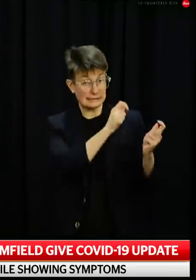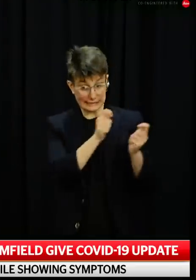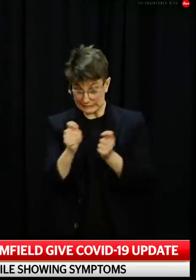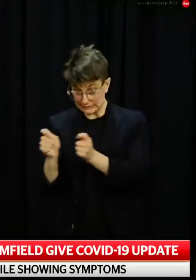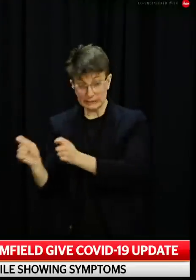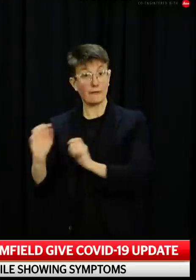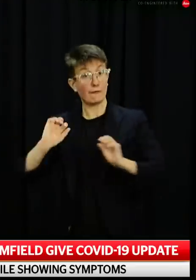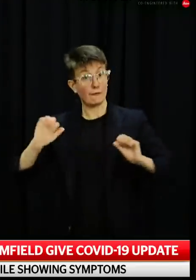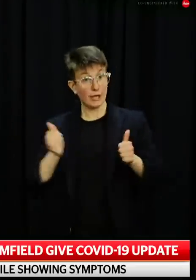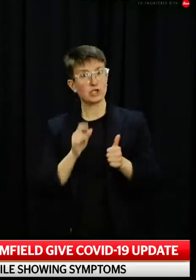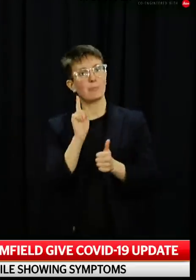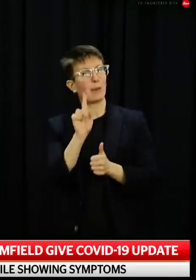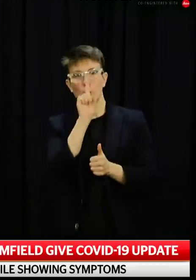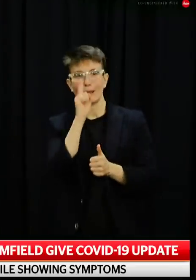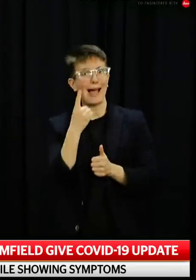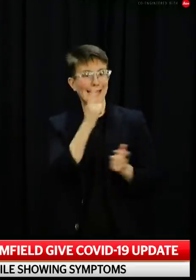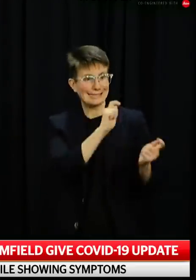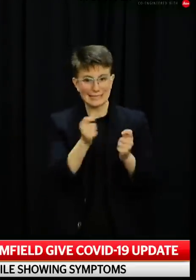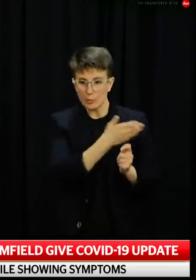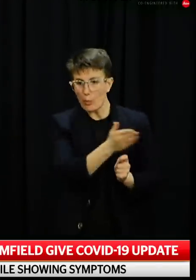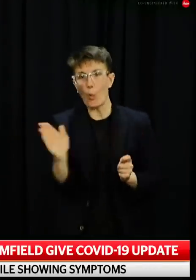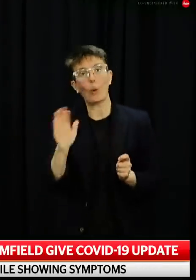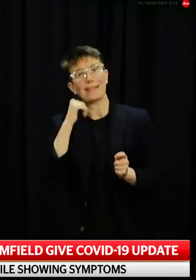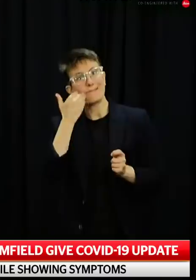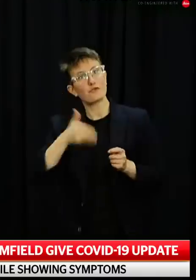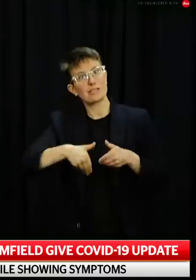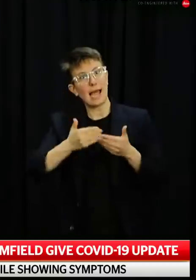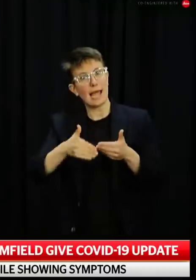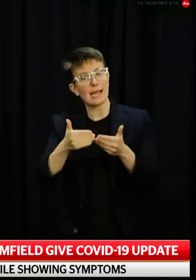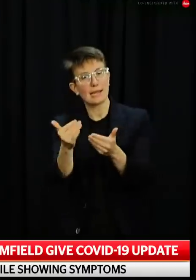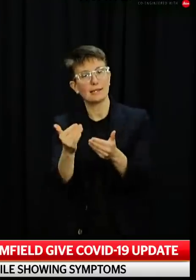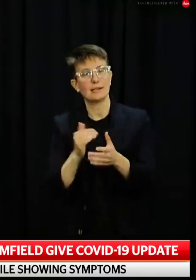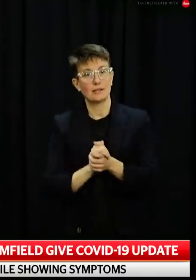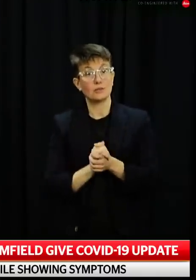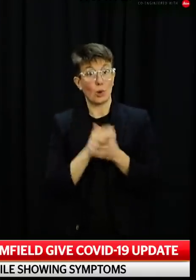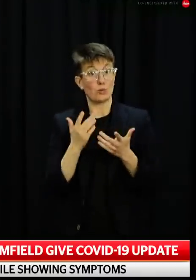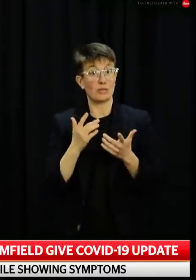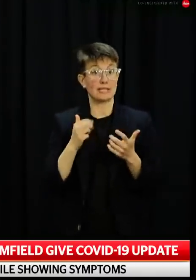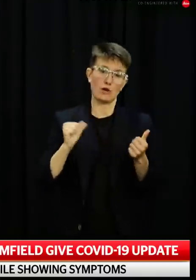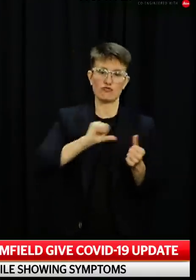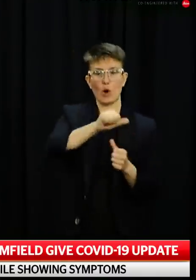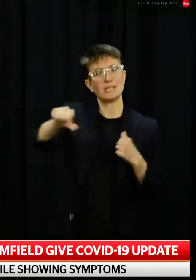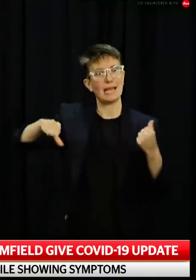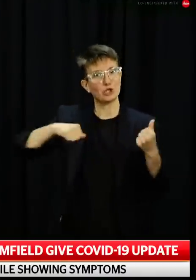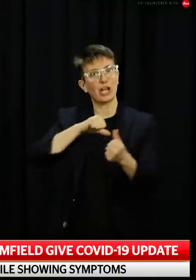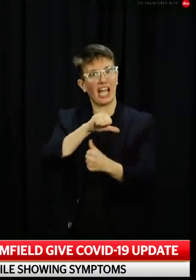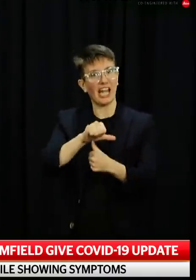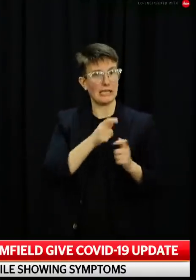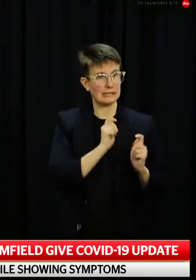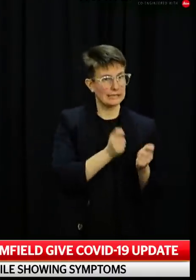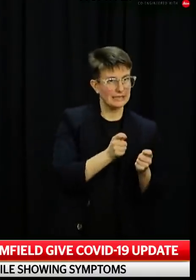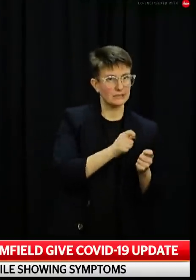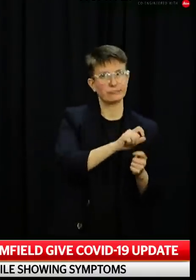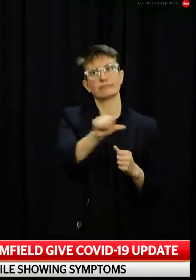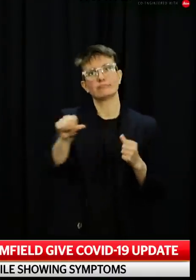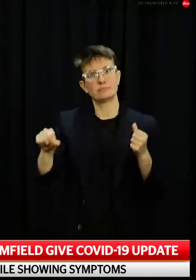7,000 people that would be captured by that. So there's a rotation of people being tested. It's more frequent at the MIQ where our people with COVID